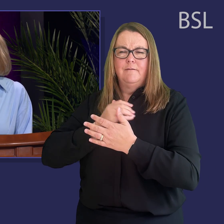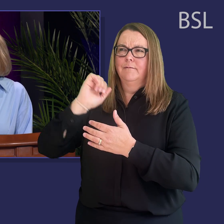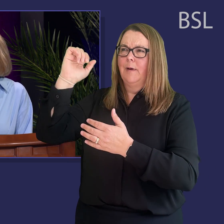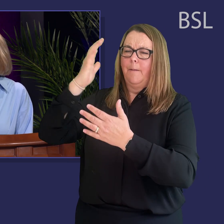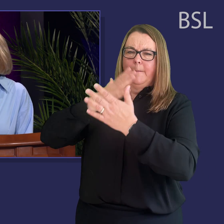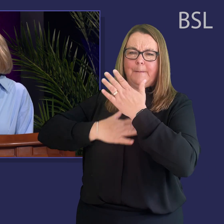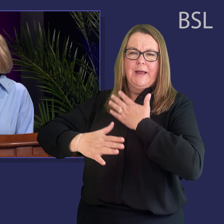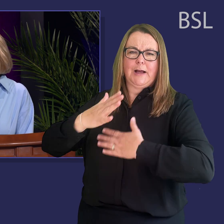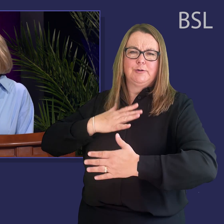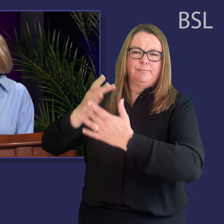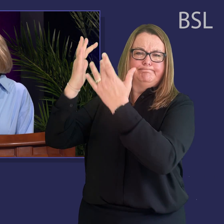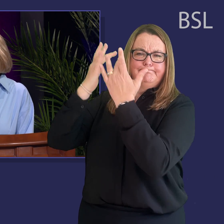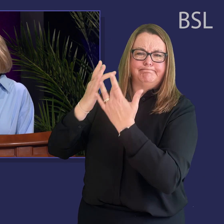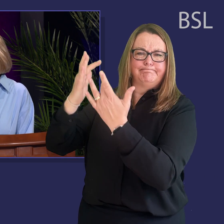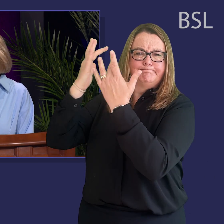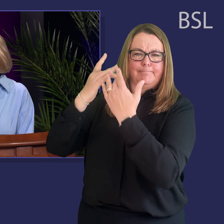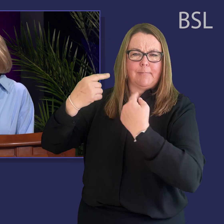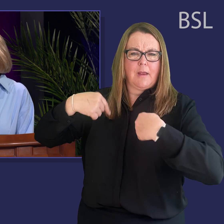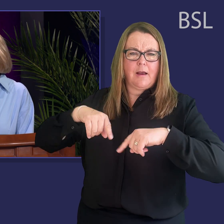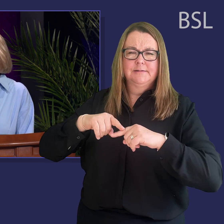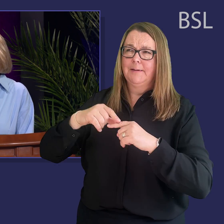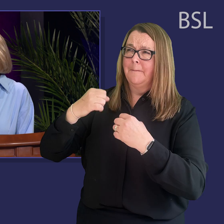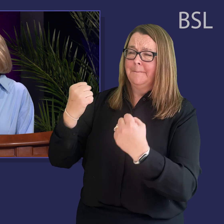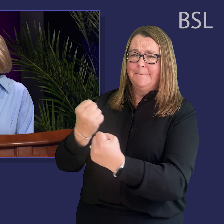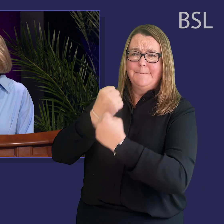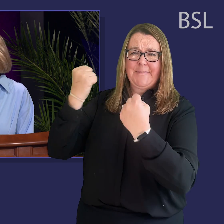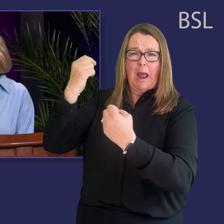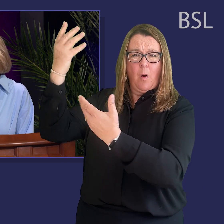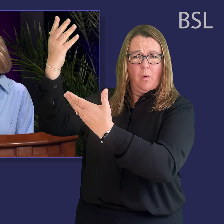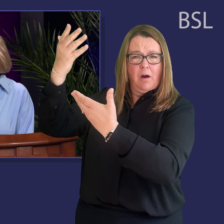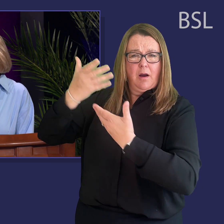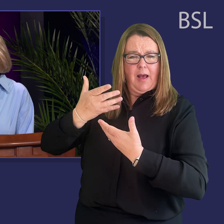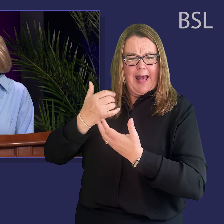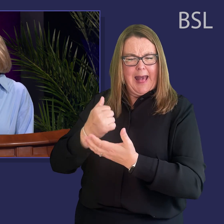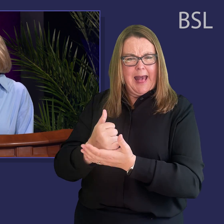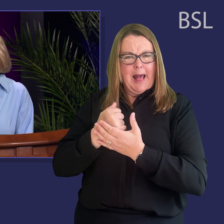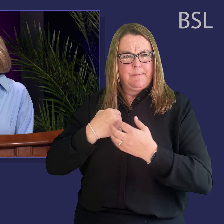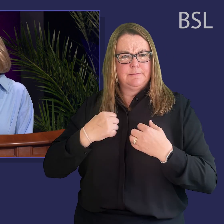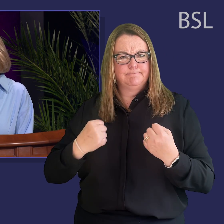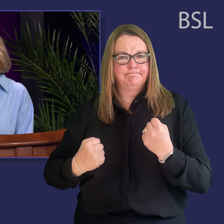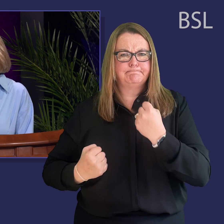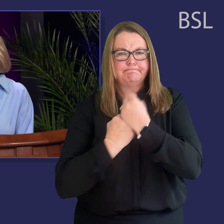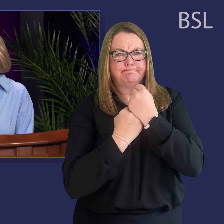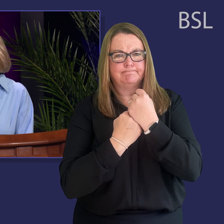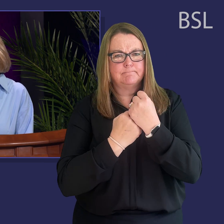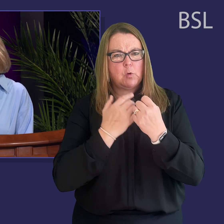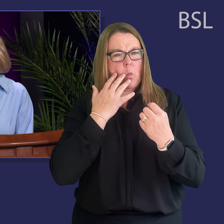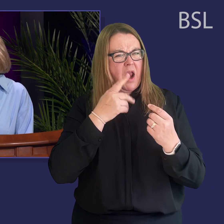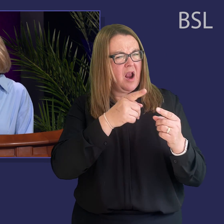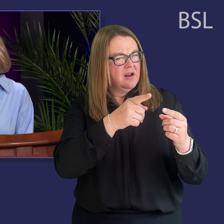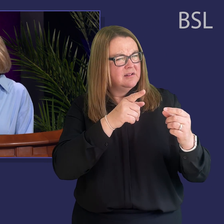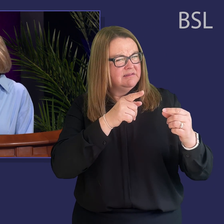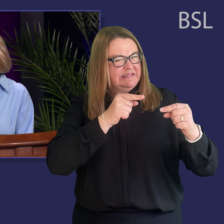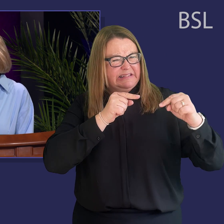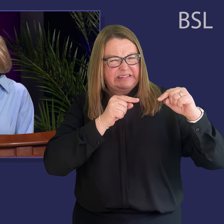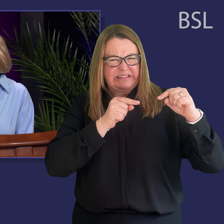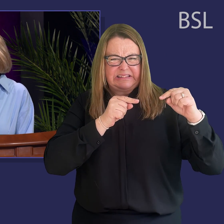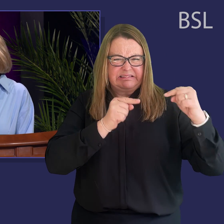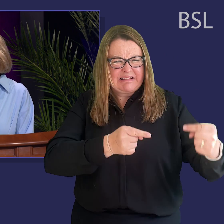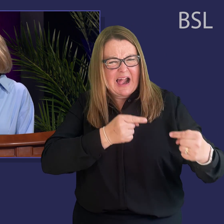and power that strengthens us to withstand our trials, temptations, and heartaches